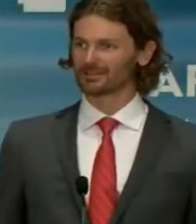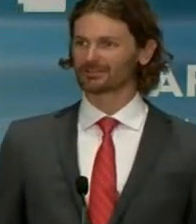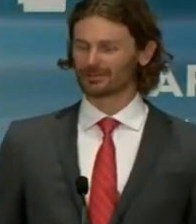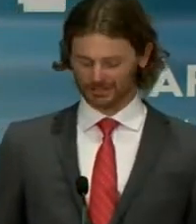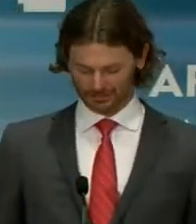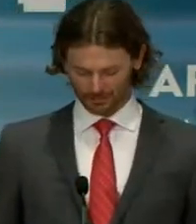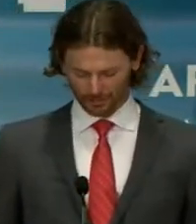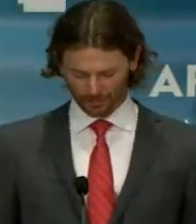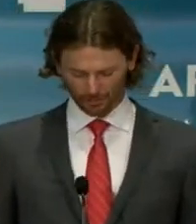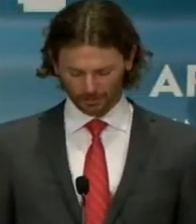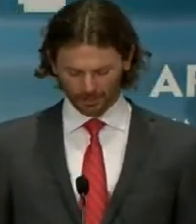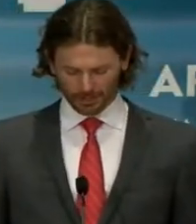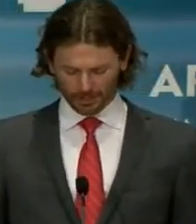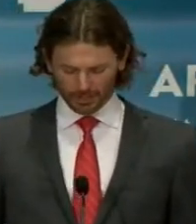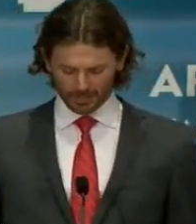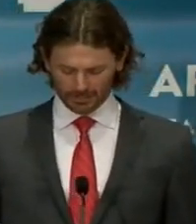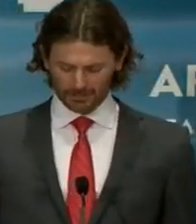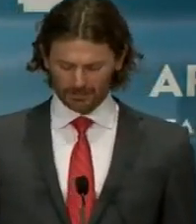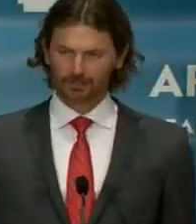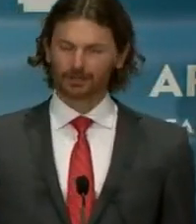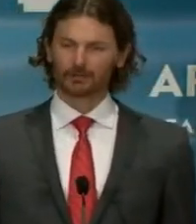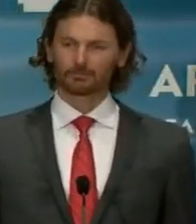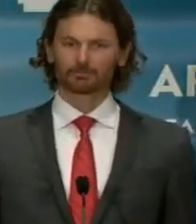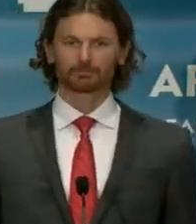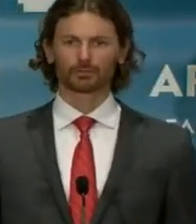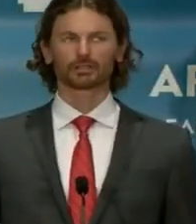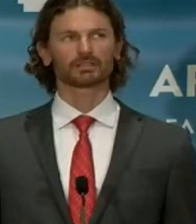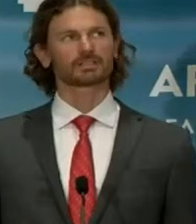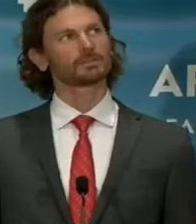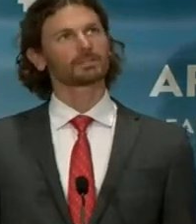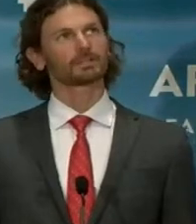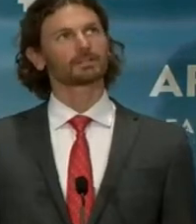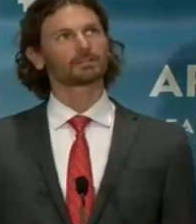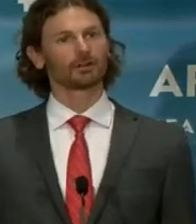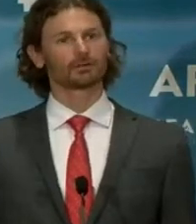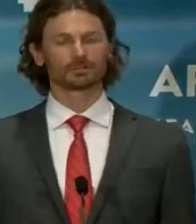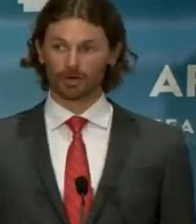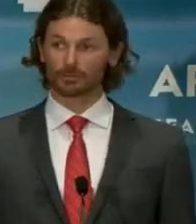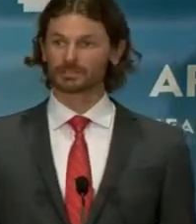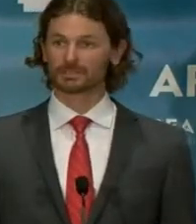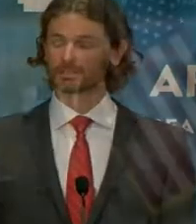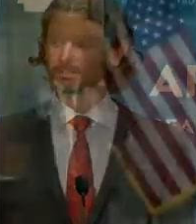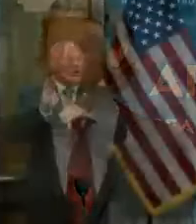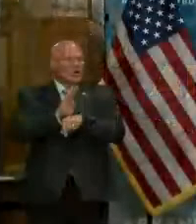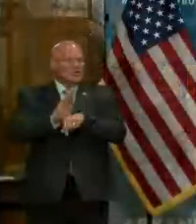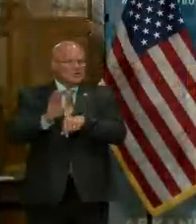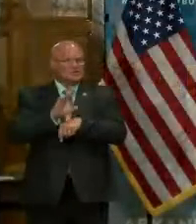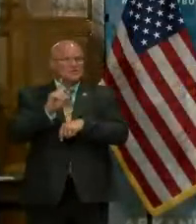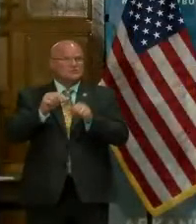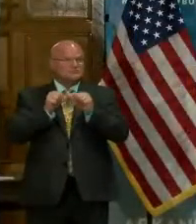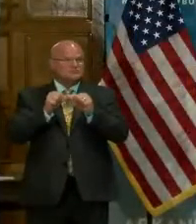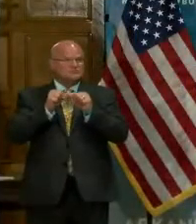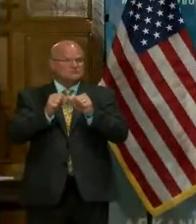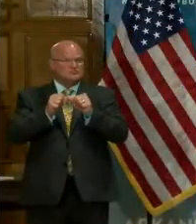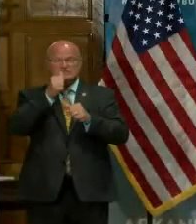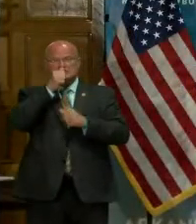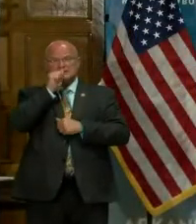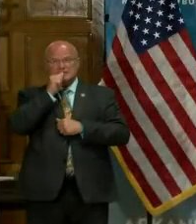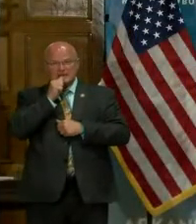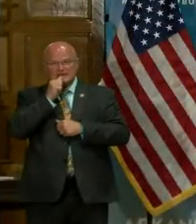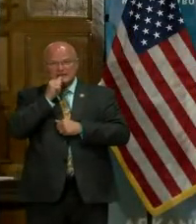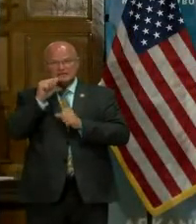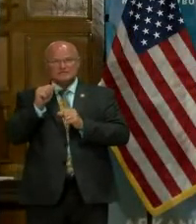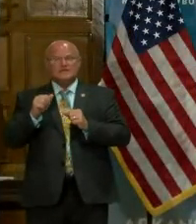states, and on the U.S. as a whole. I think, broadly speaking, small businesses do continue to suffer